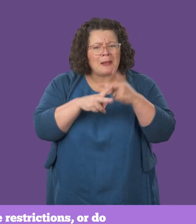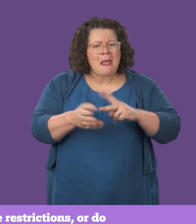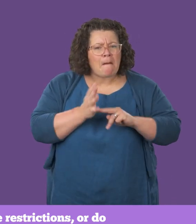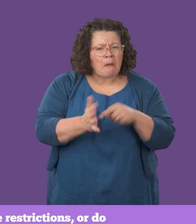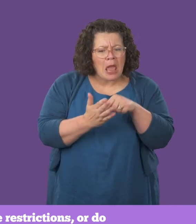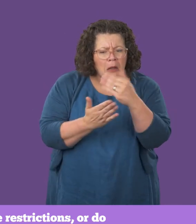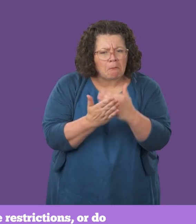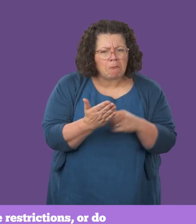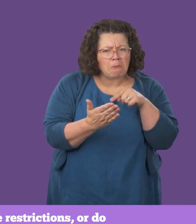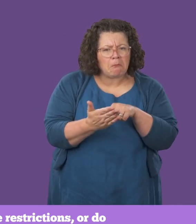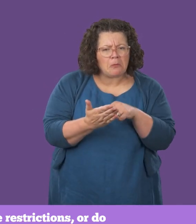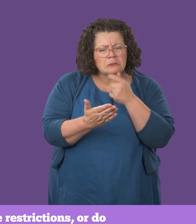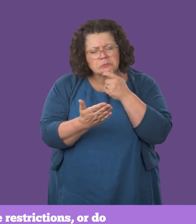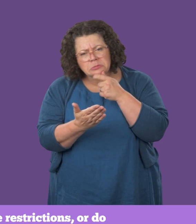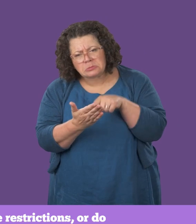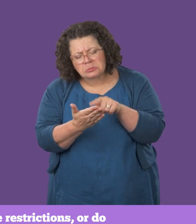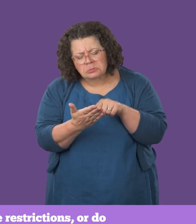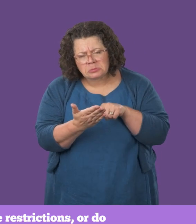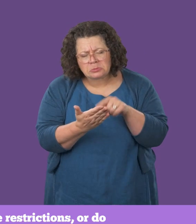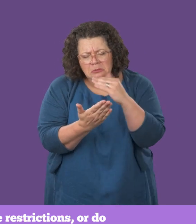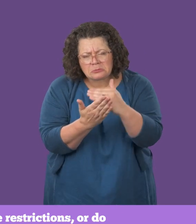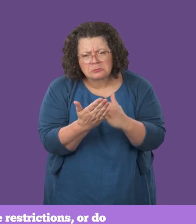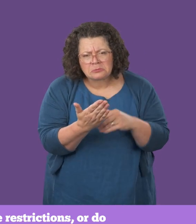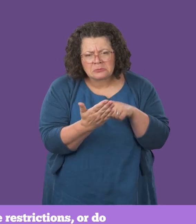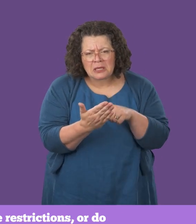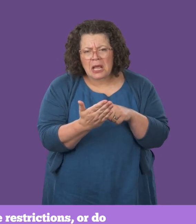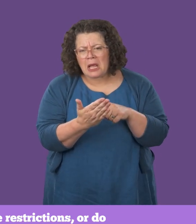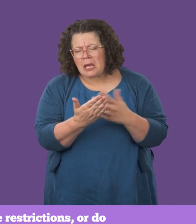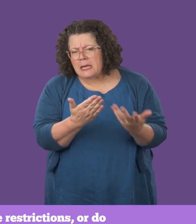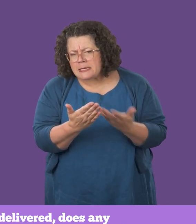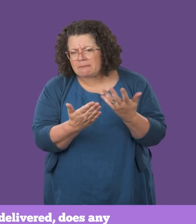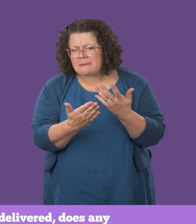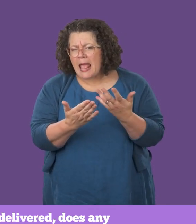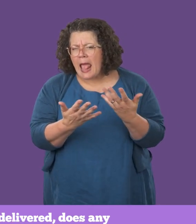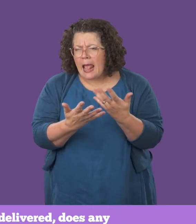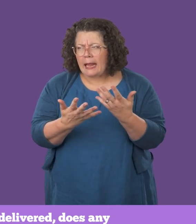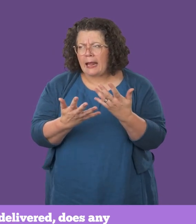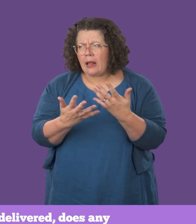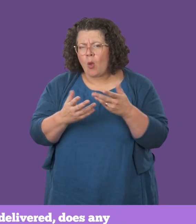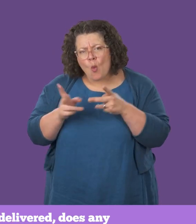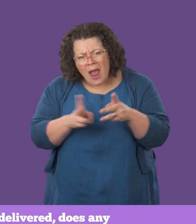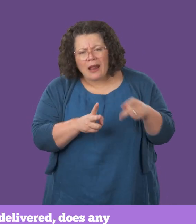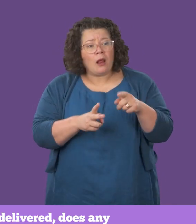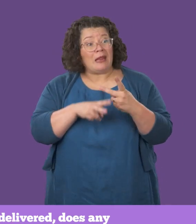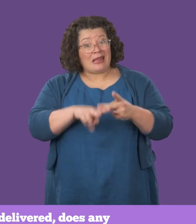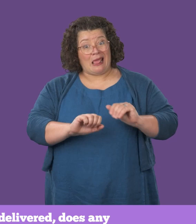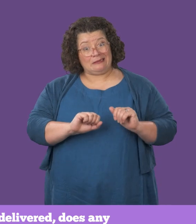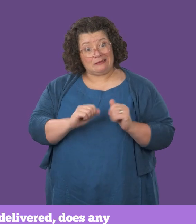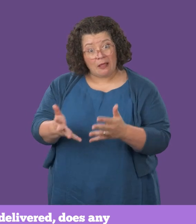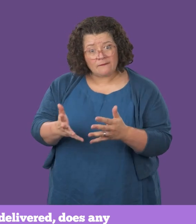methods in the care plan, do any of the way the care is delivered, does any of these decisions,